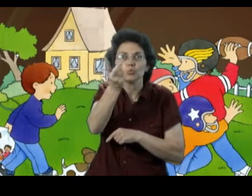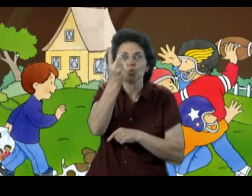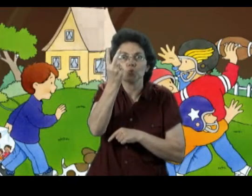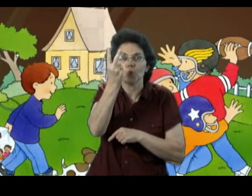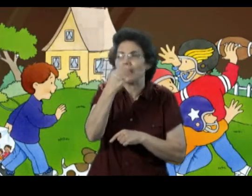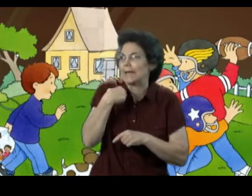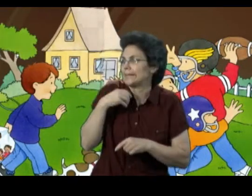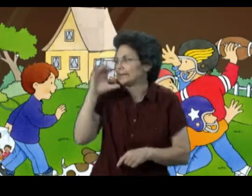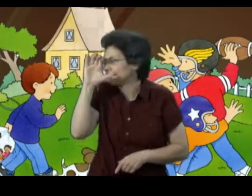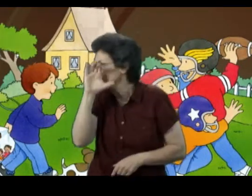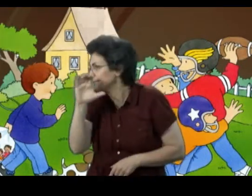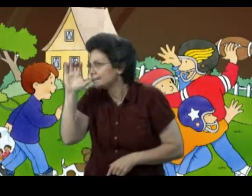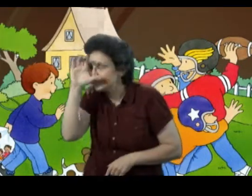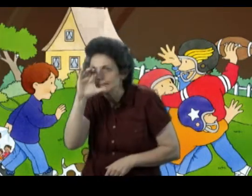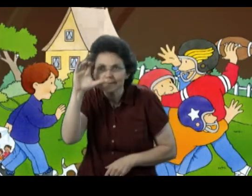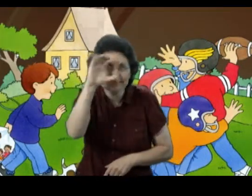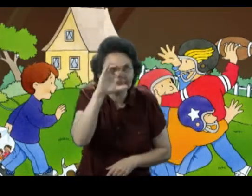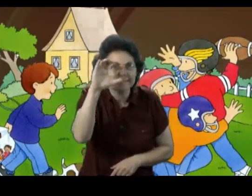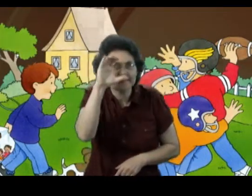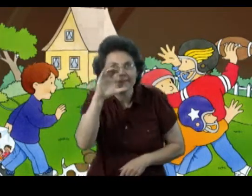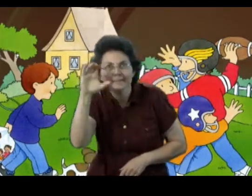So Fred went to look for his brothers.